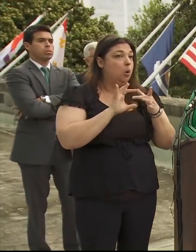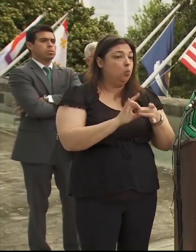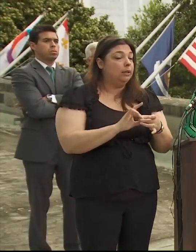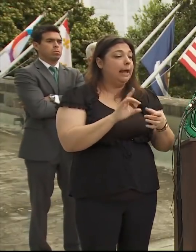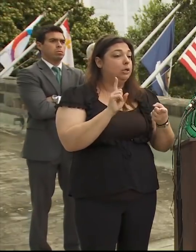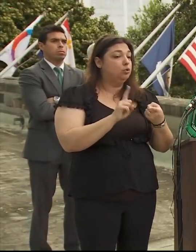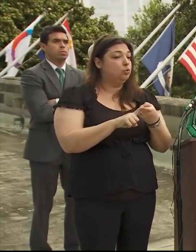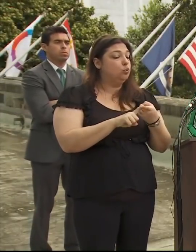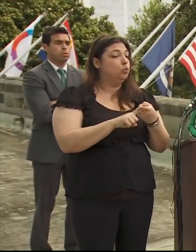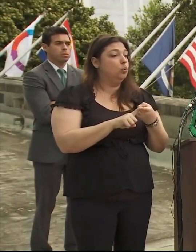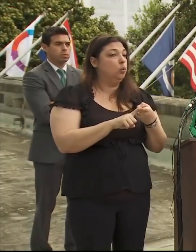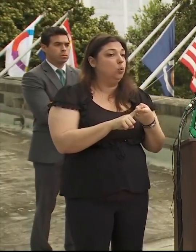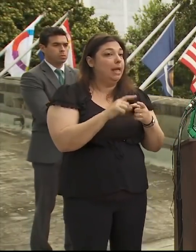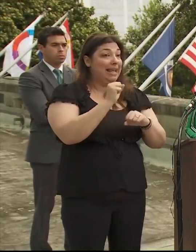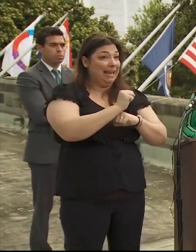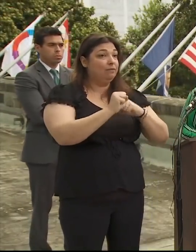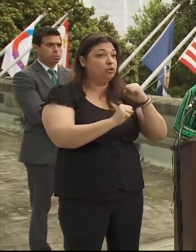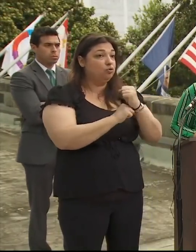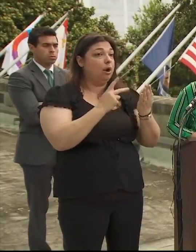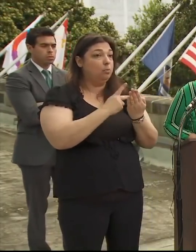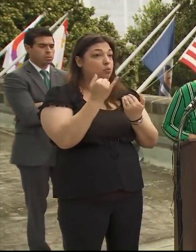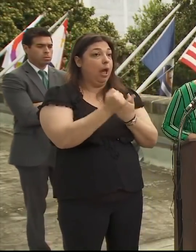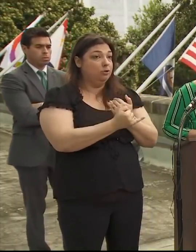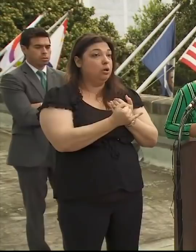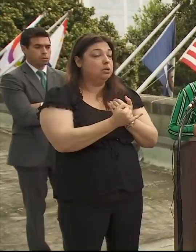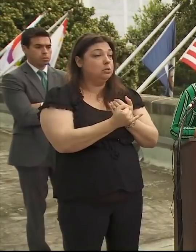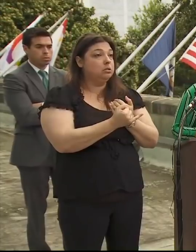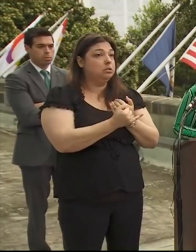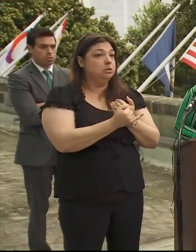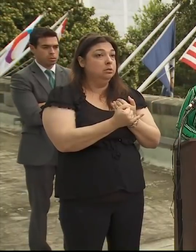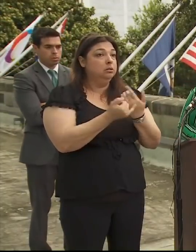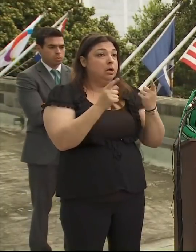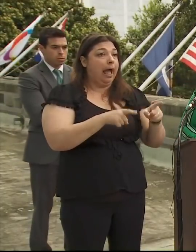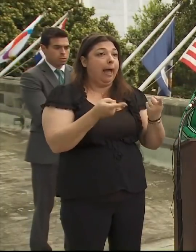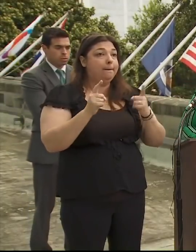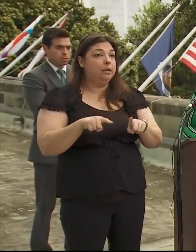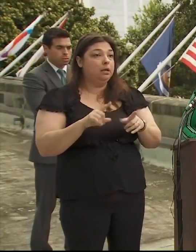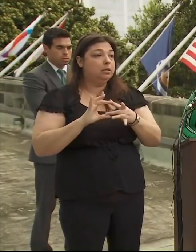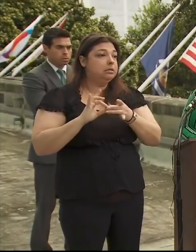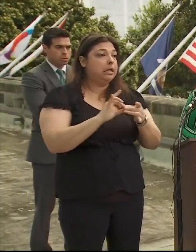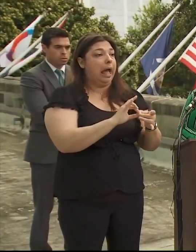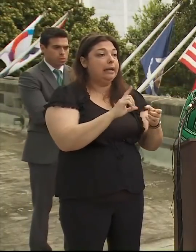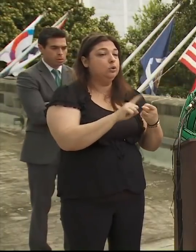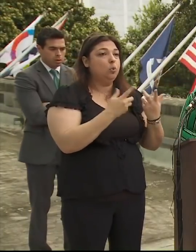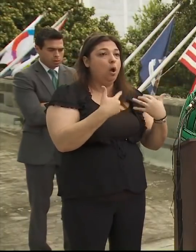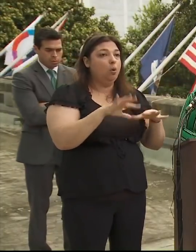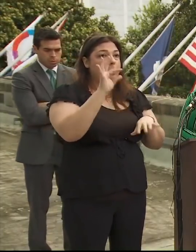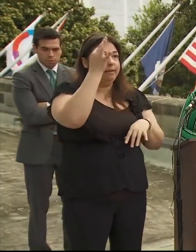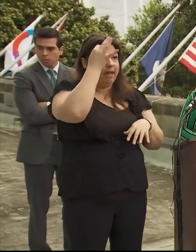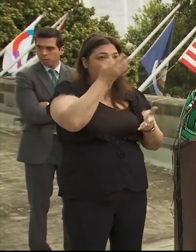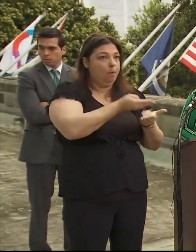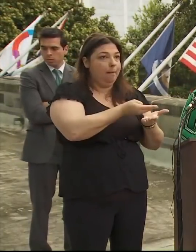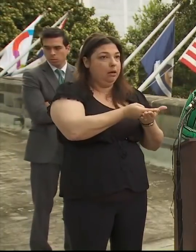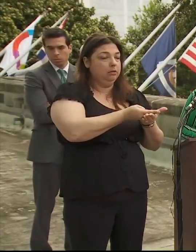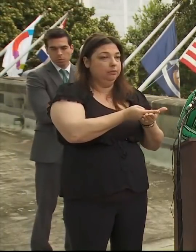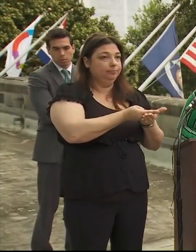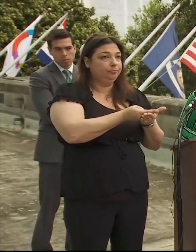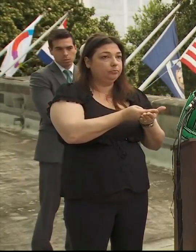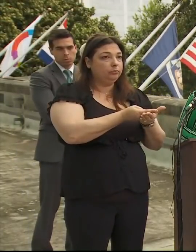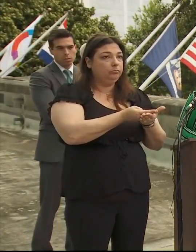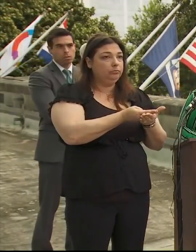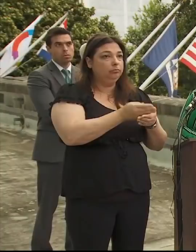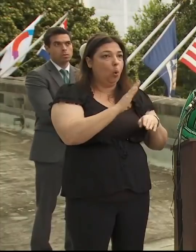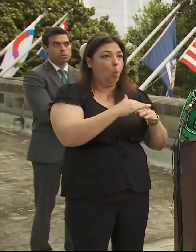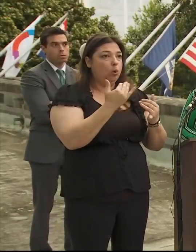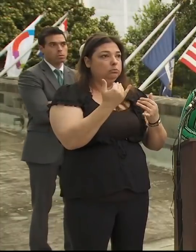to these infrastructure projects that we have underway, that's tied to already federal dollars that are on